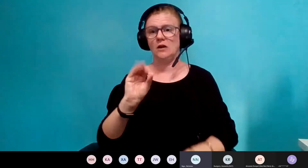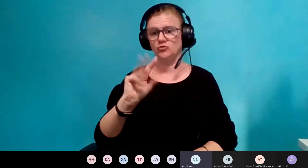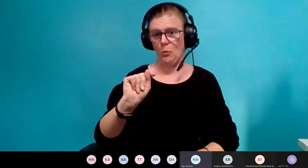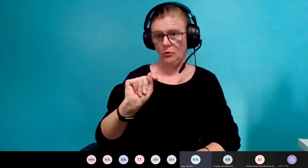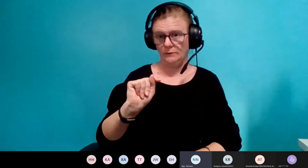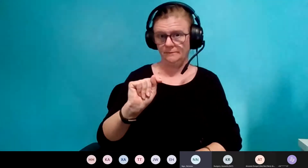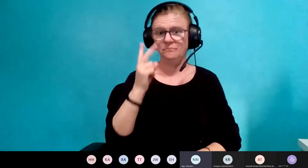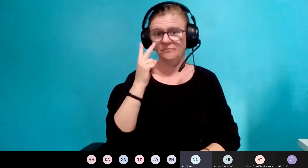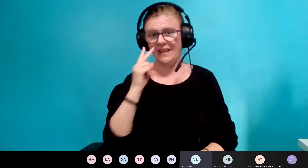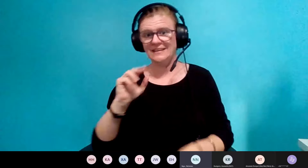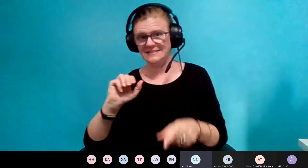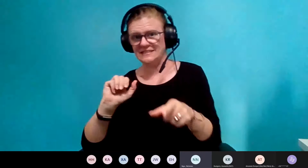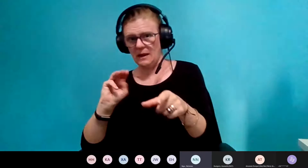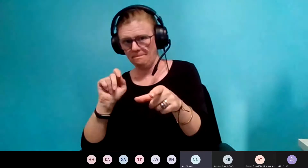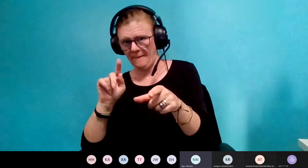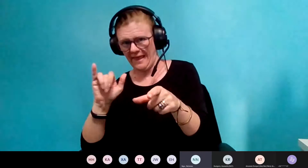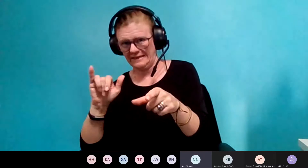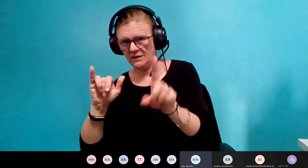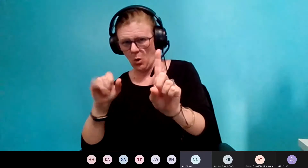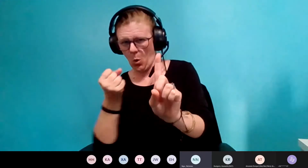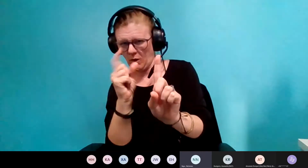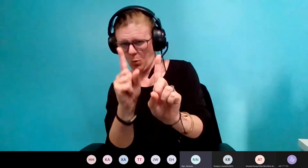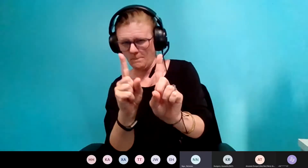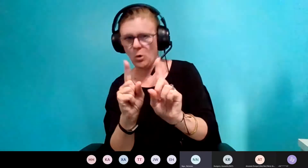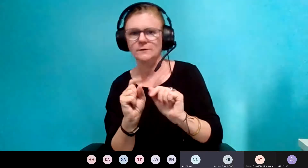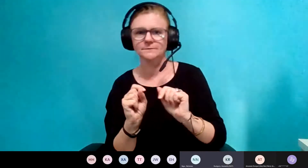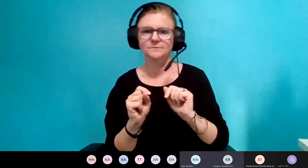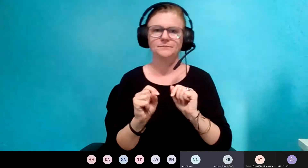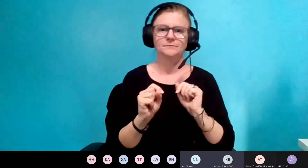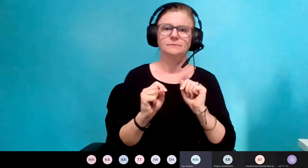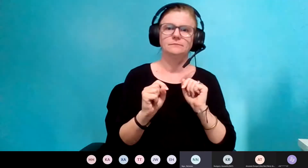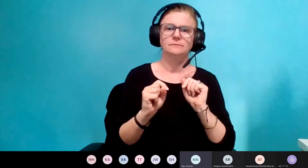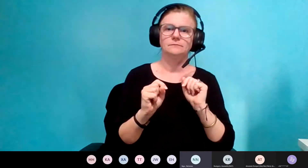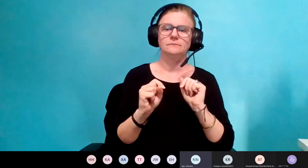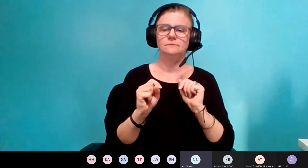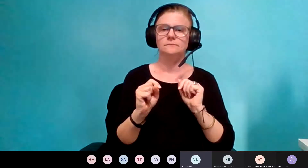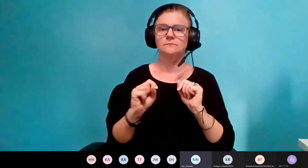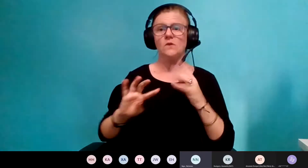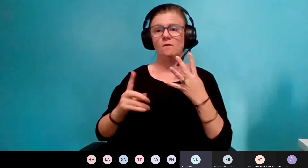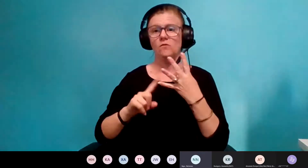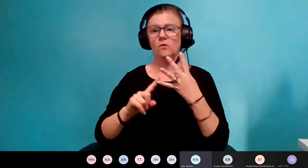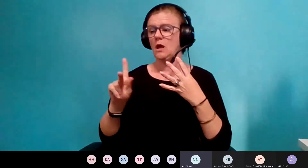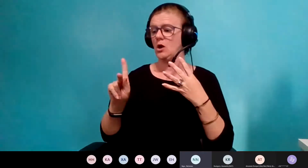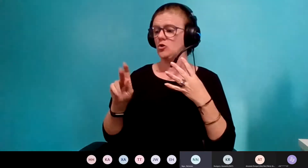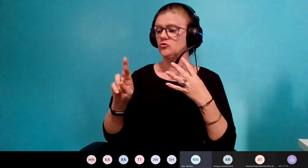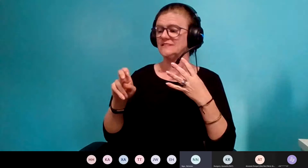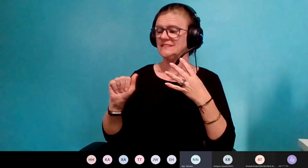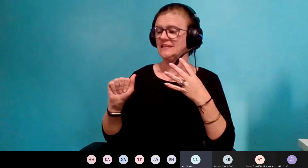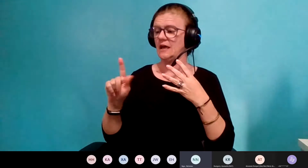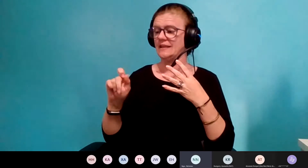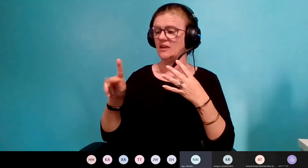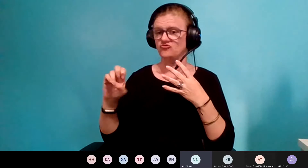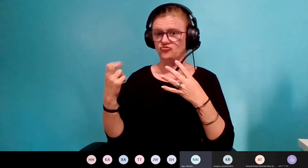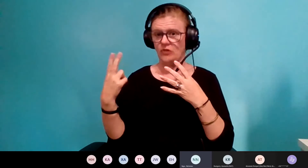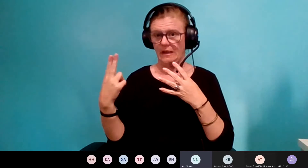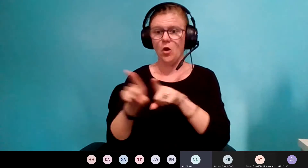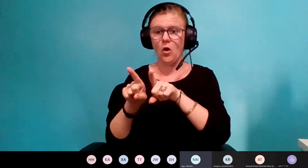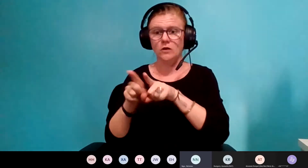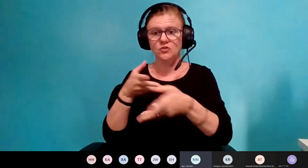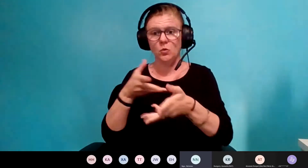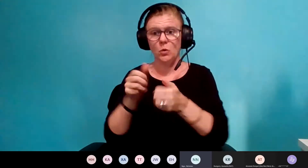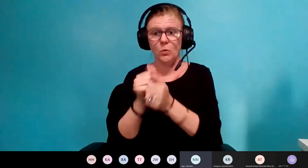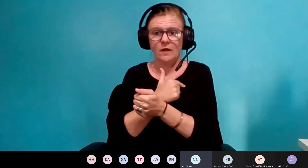see, Mandy, I see your hand raised, and just one more thing as well as an update. Christina Kendrick is also working with to make sure